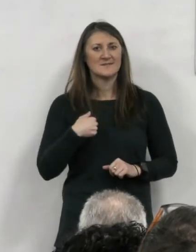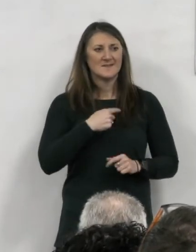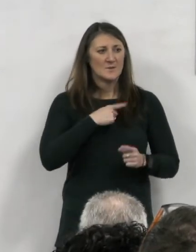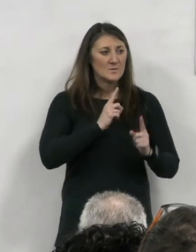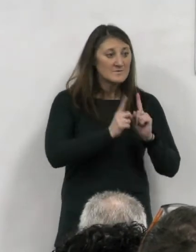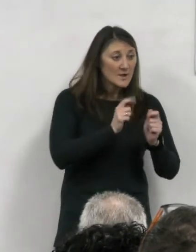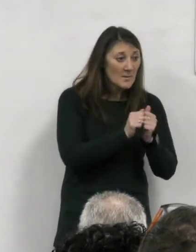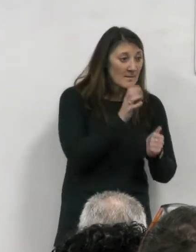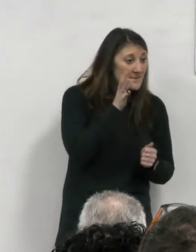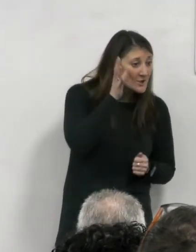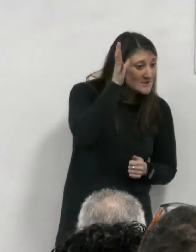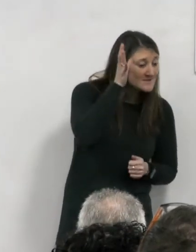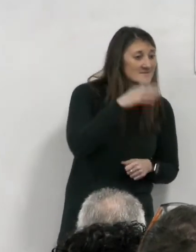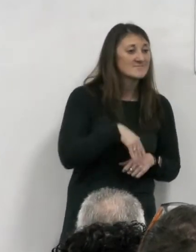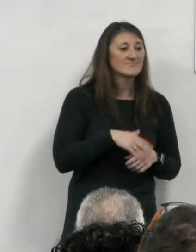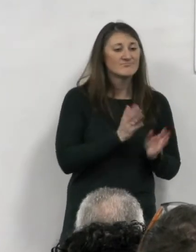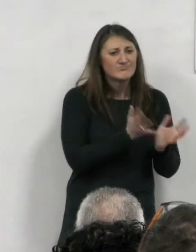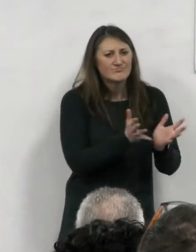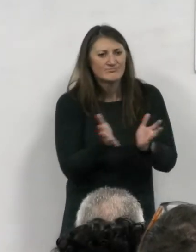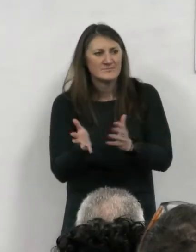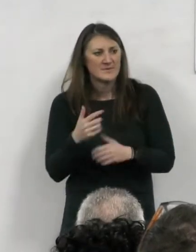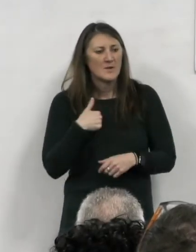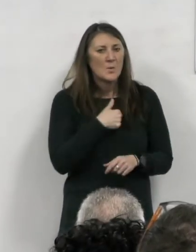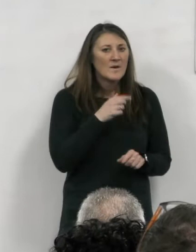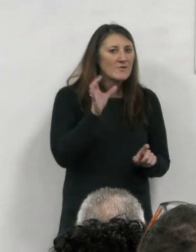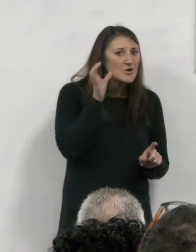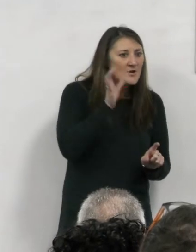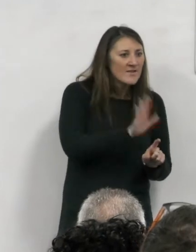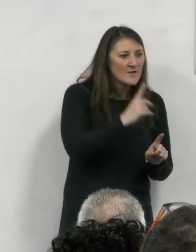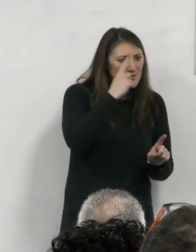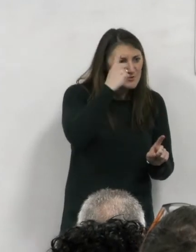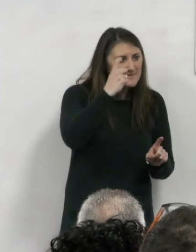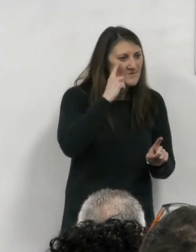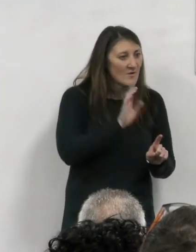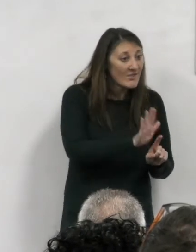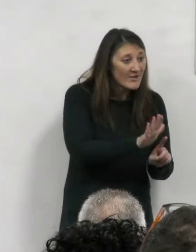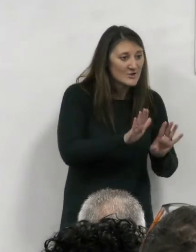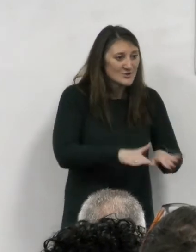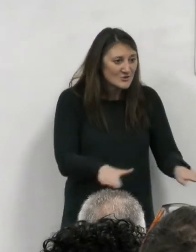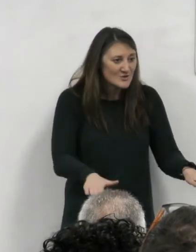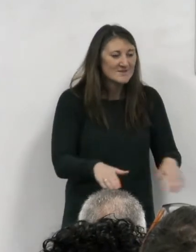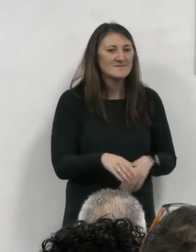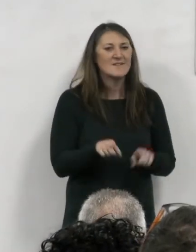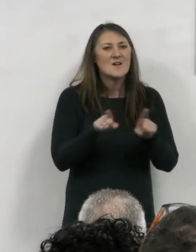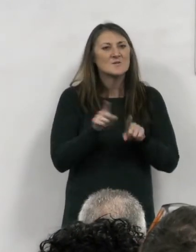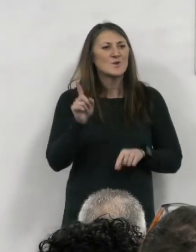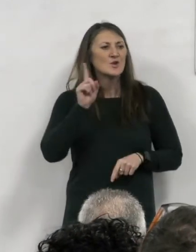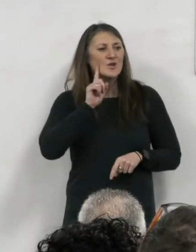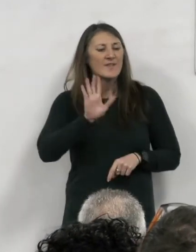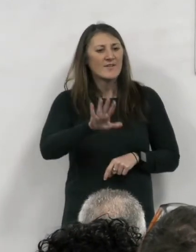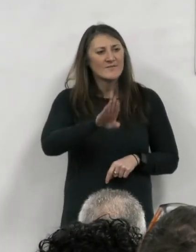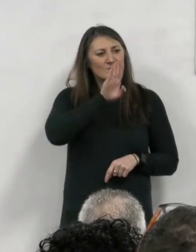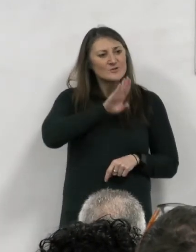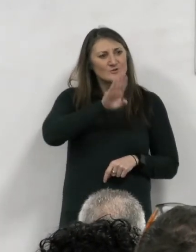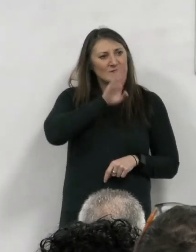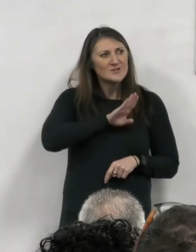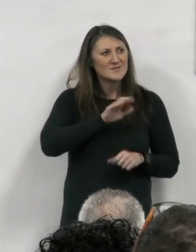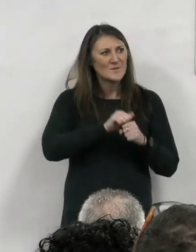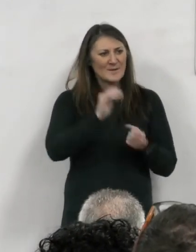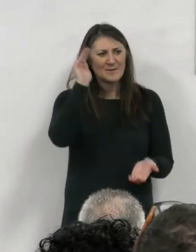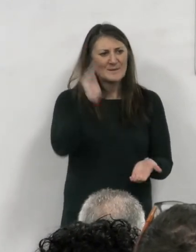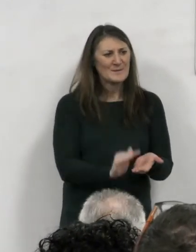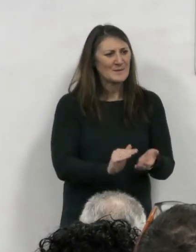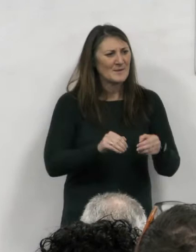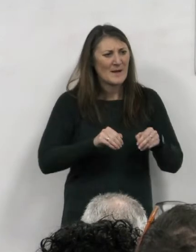to parents, and we've heard about their dreams for their children, and we've heard about their frustration and the opportunities that are